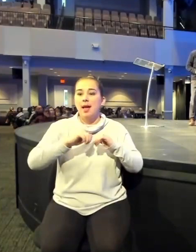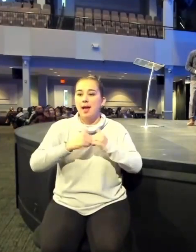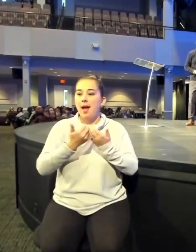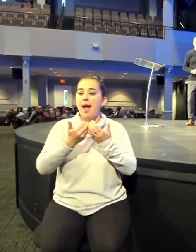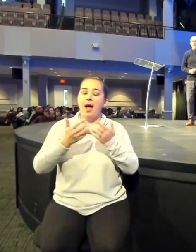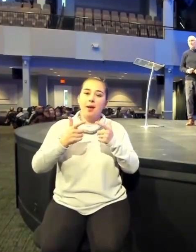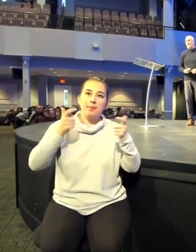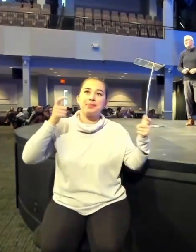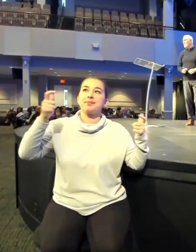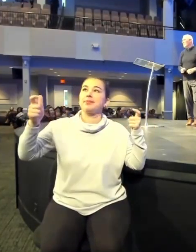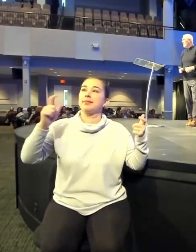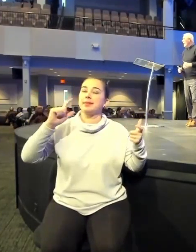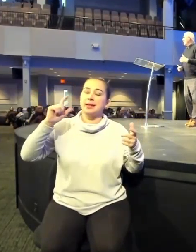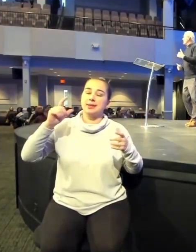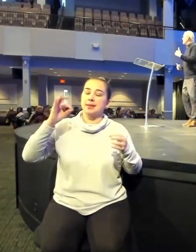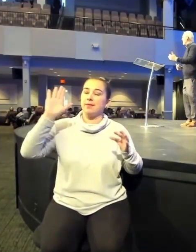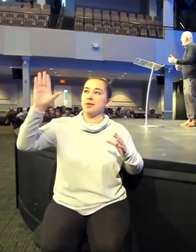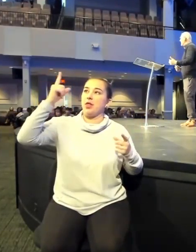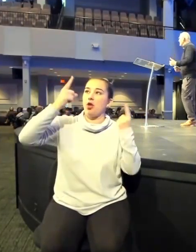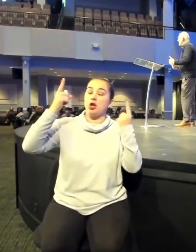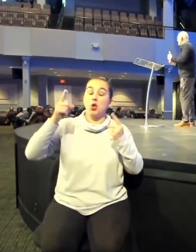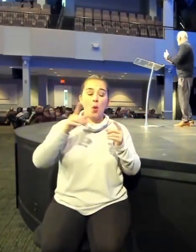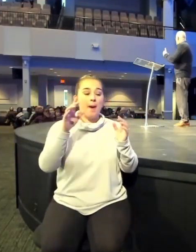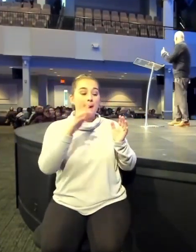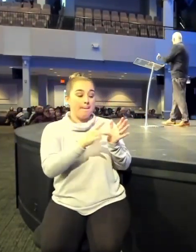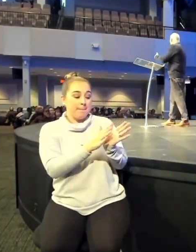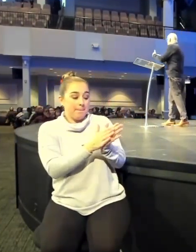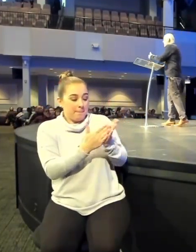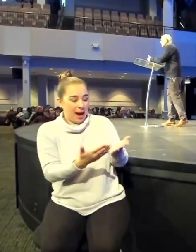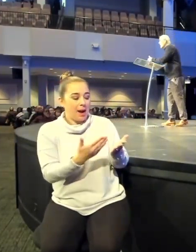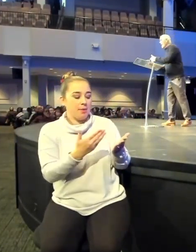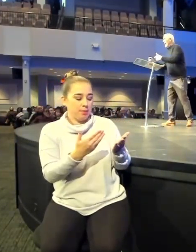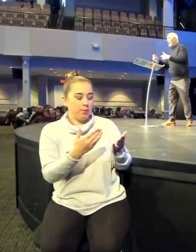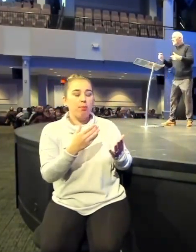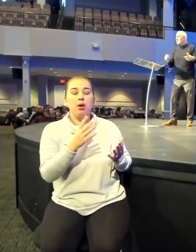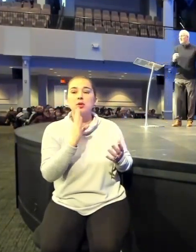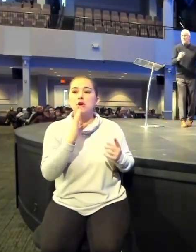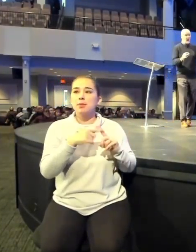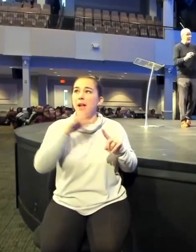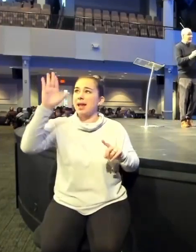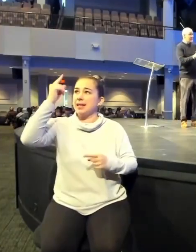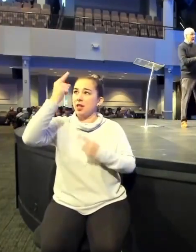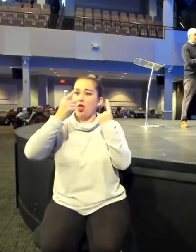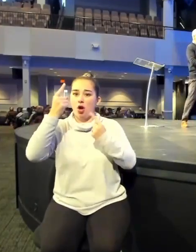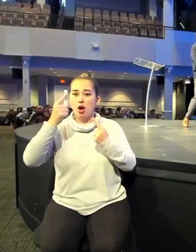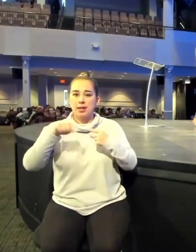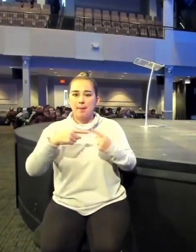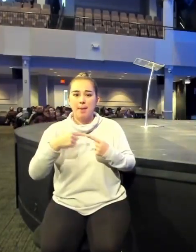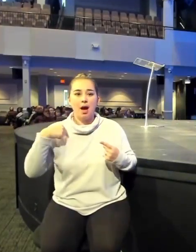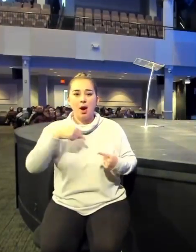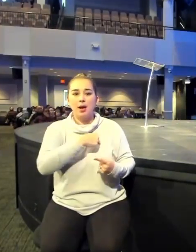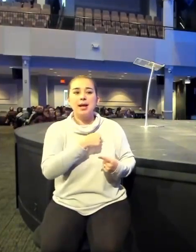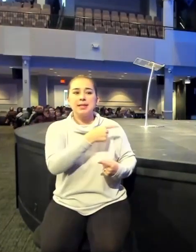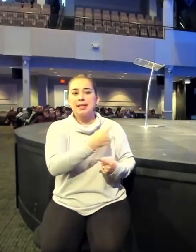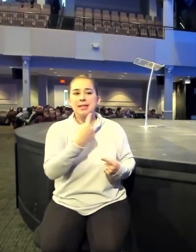vast is the sum of them. So when the Bible describes God's thought toward you, how does it describe his thoughts? They